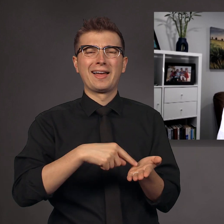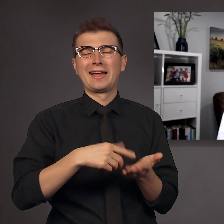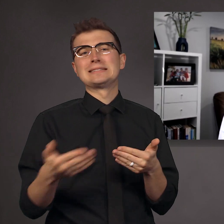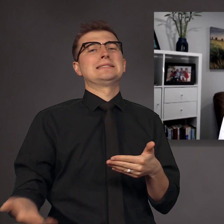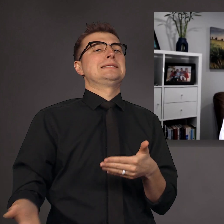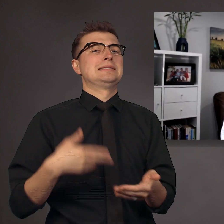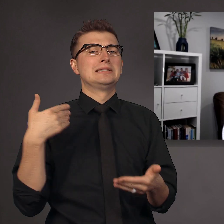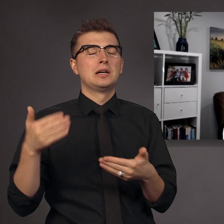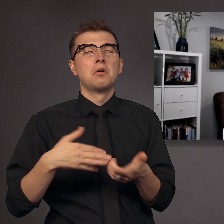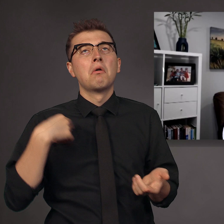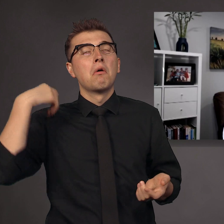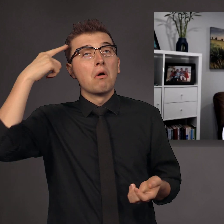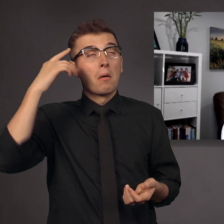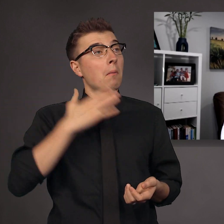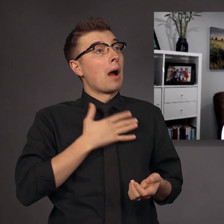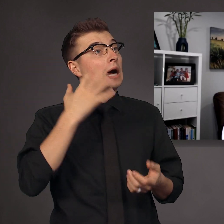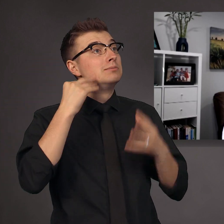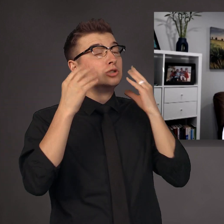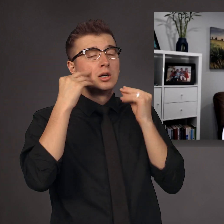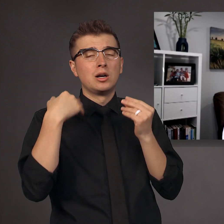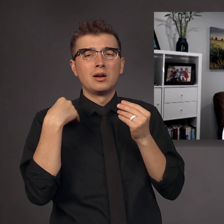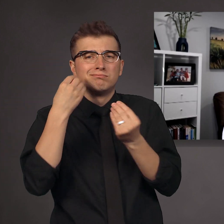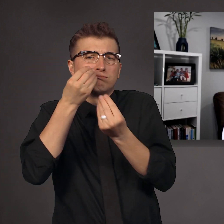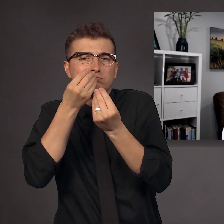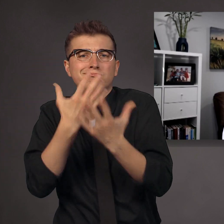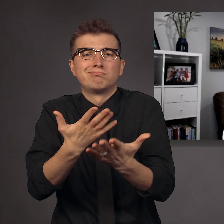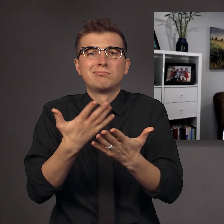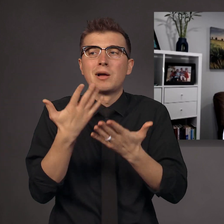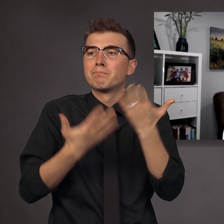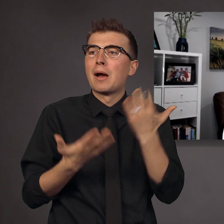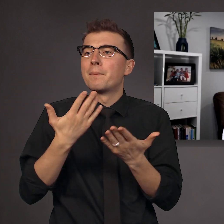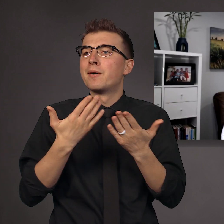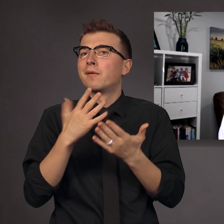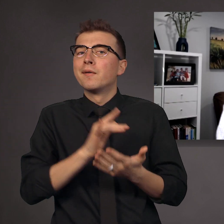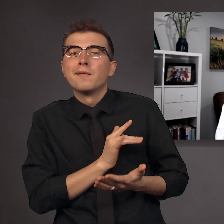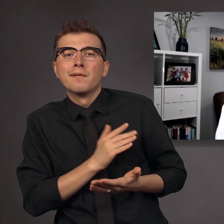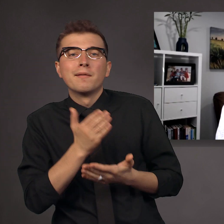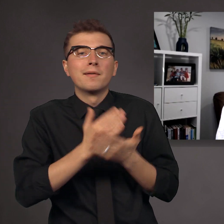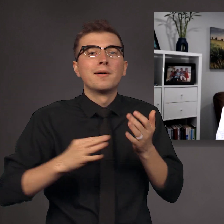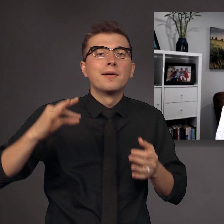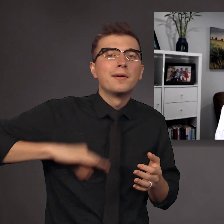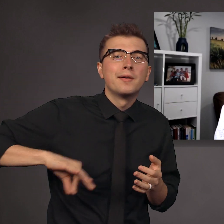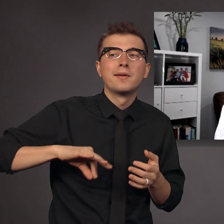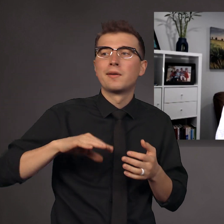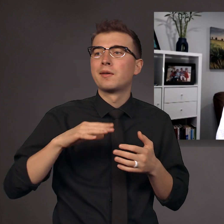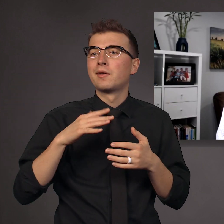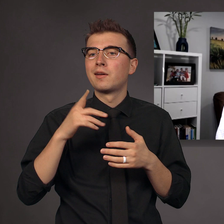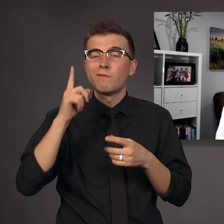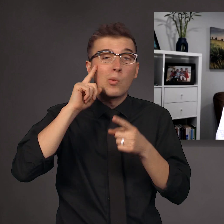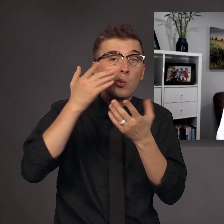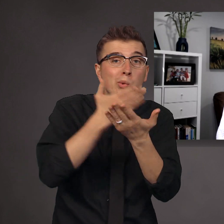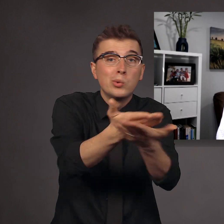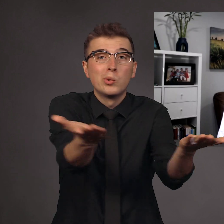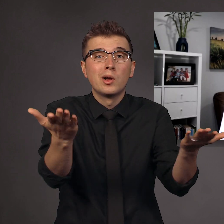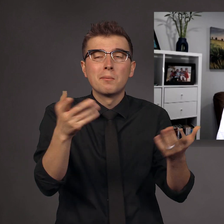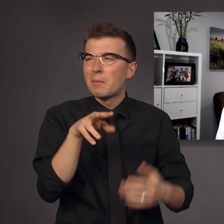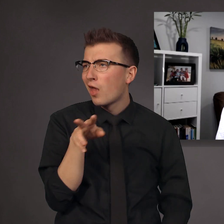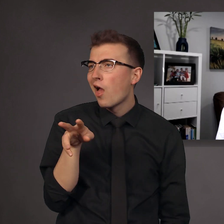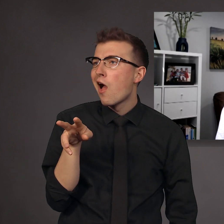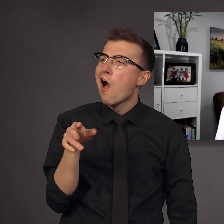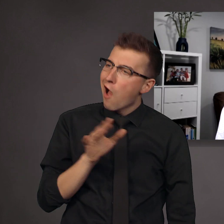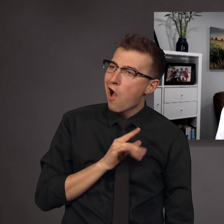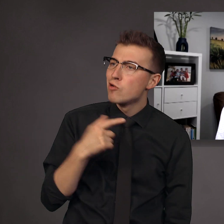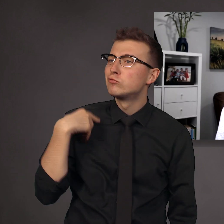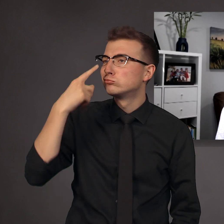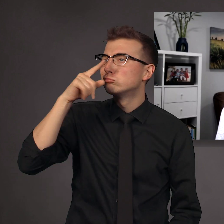with how this works for me, how I do it, and maybe some of the tricks and some of the cool things. And hopefully you're inspired to say, I need to try